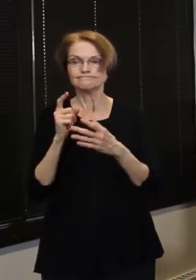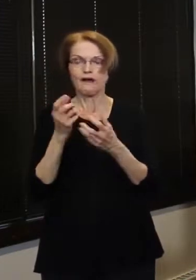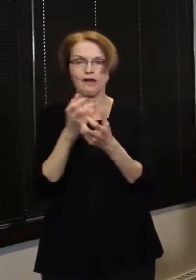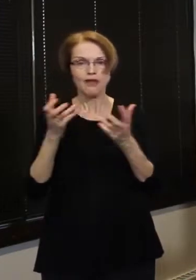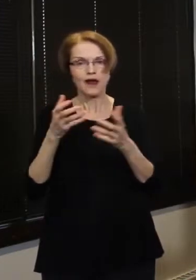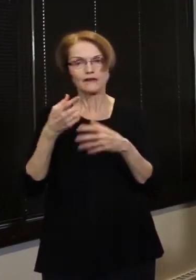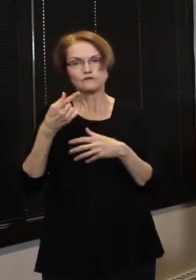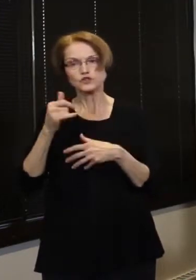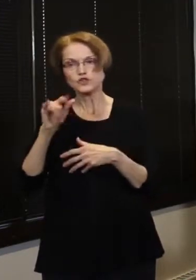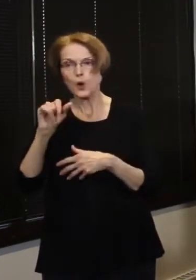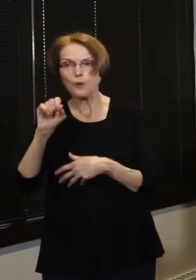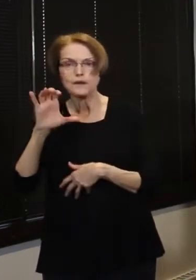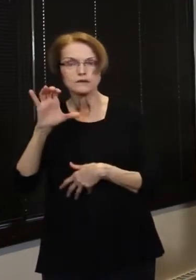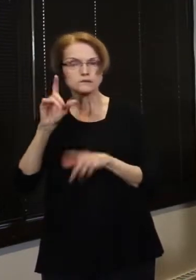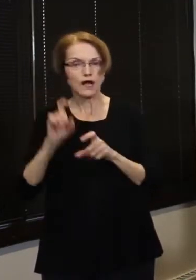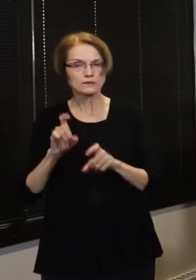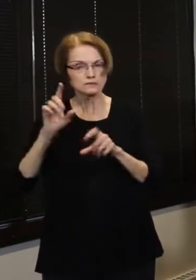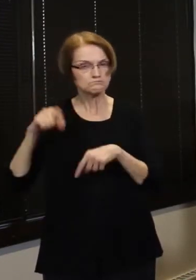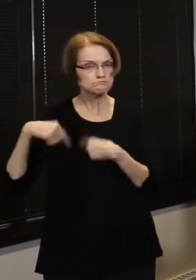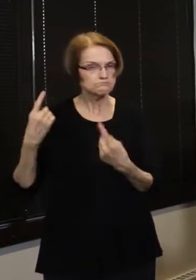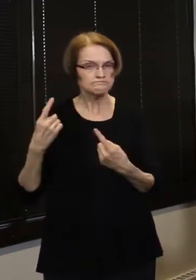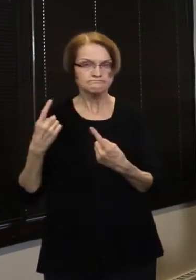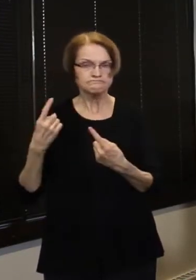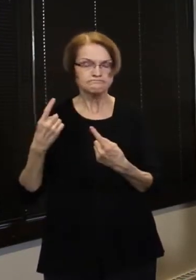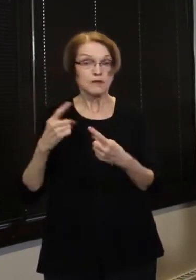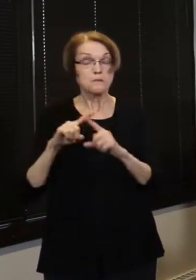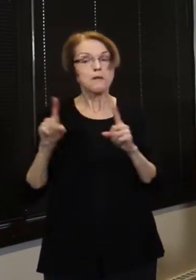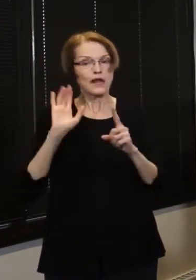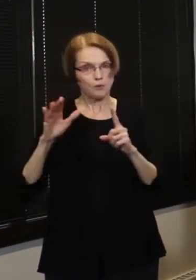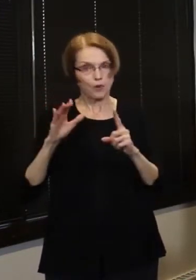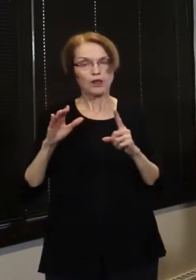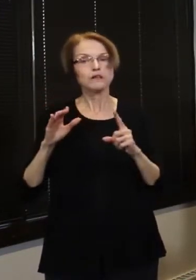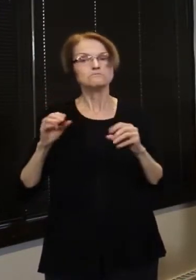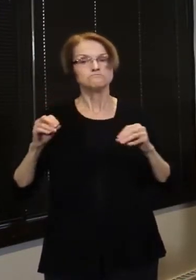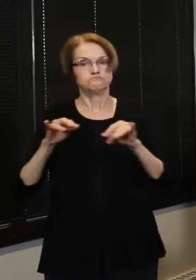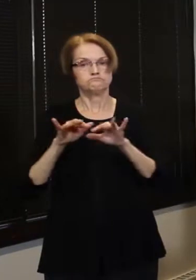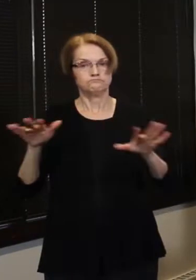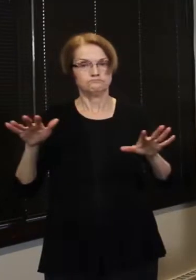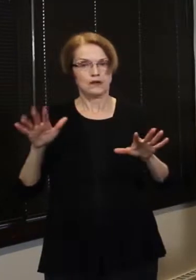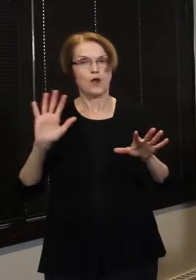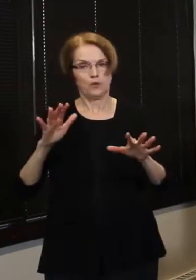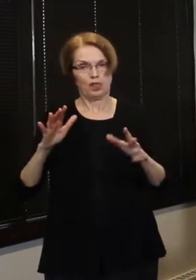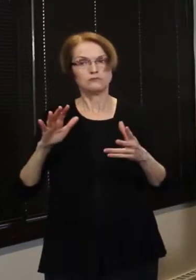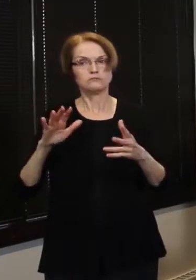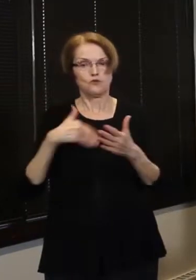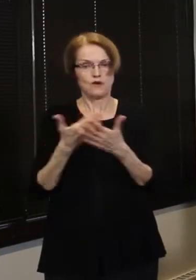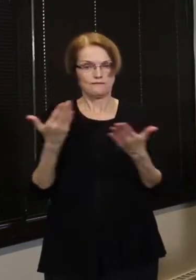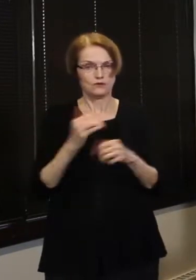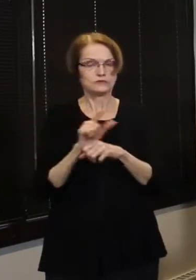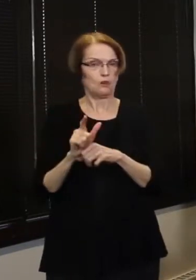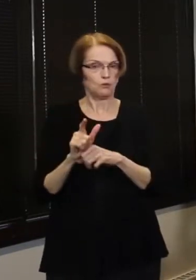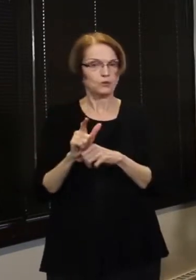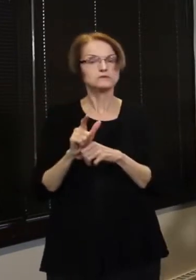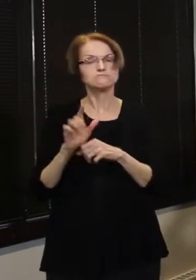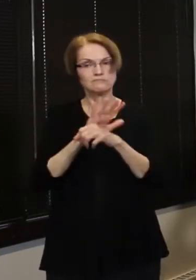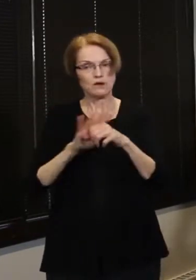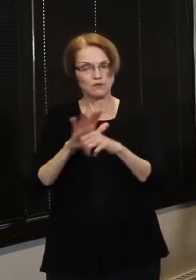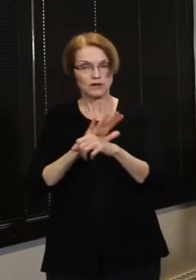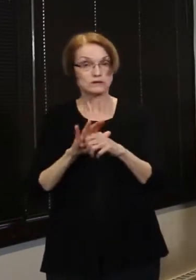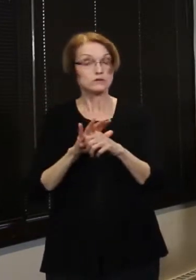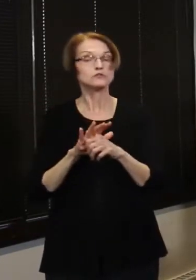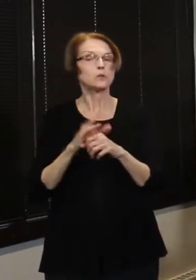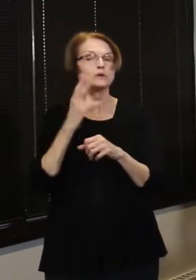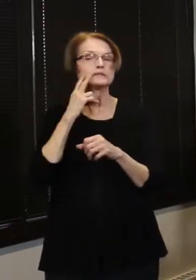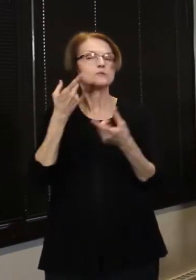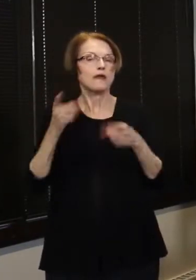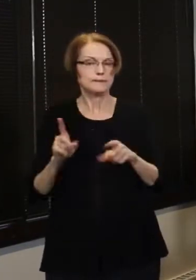here sooner or later. There's no doubt about that. The question is when, and then what happens when it does arrive. And so with that,